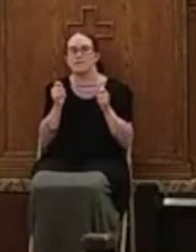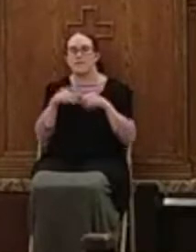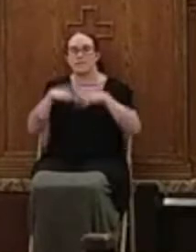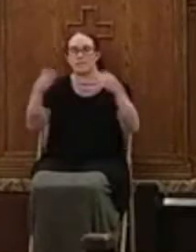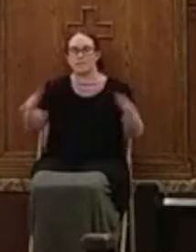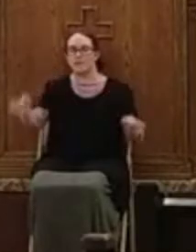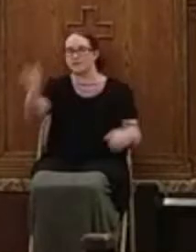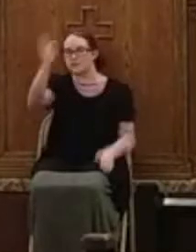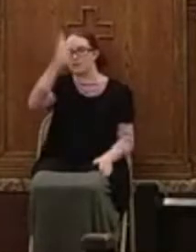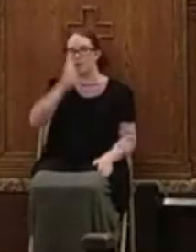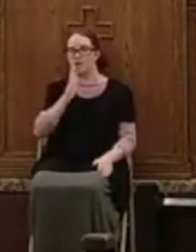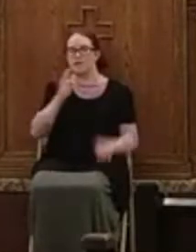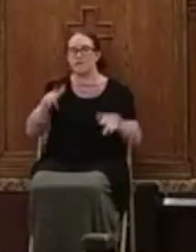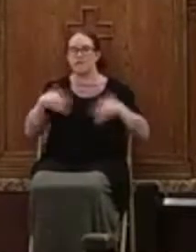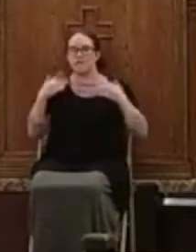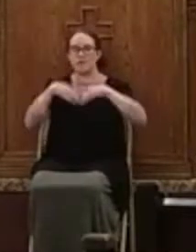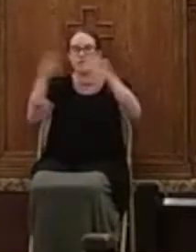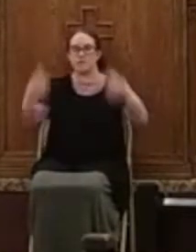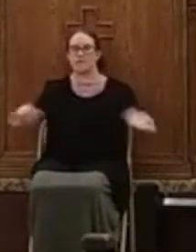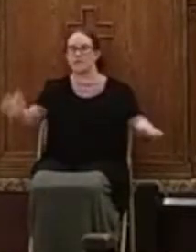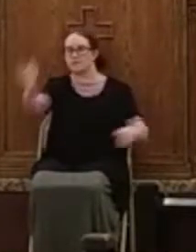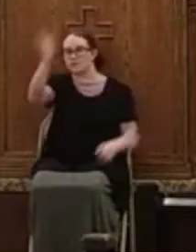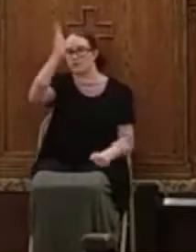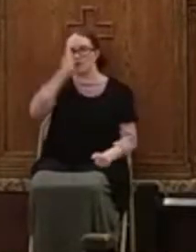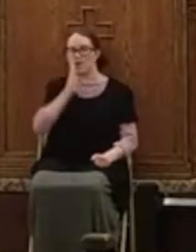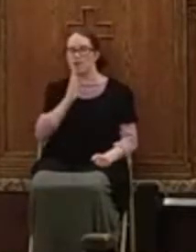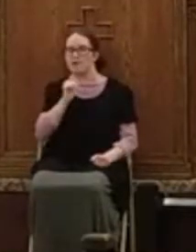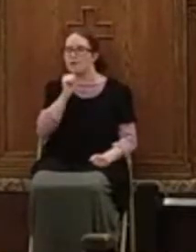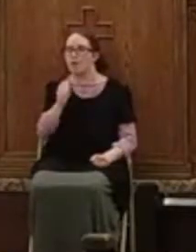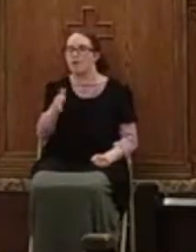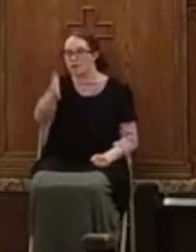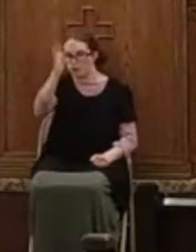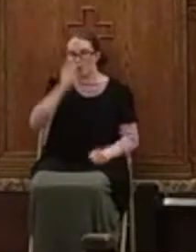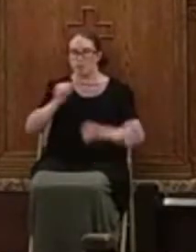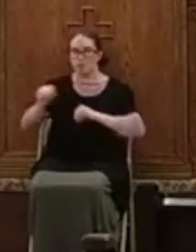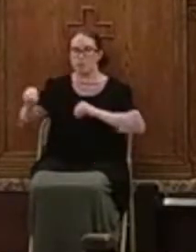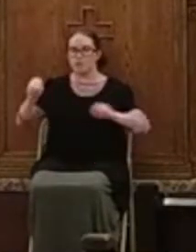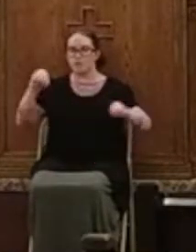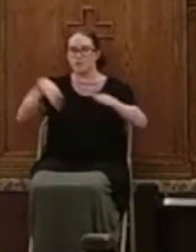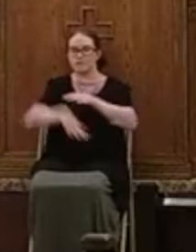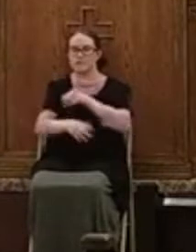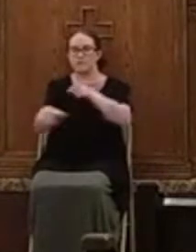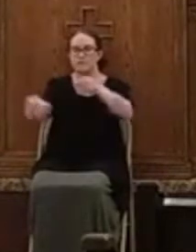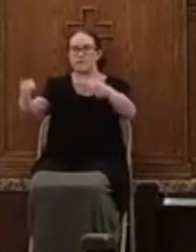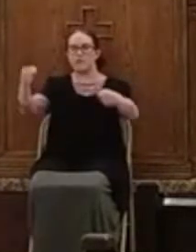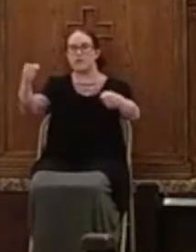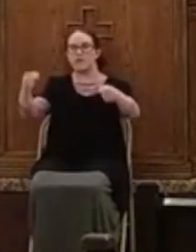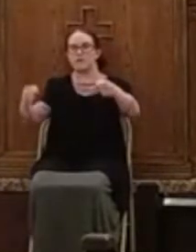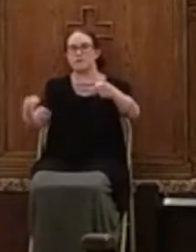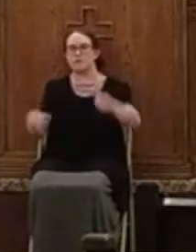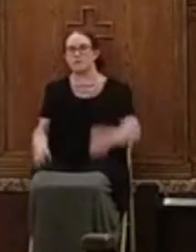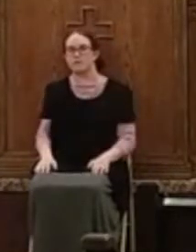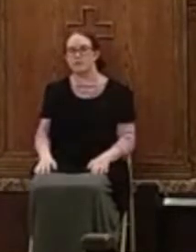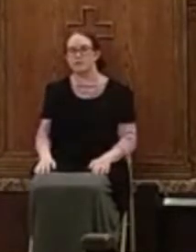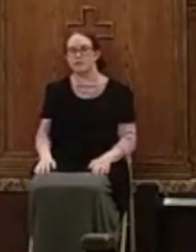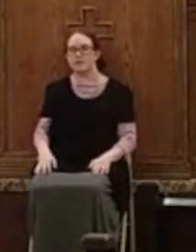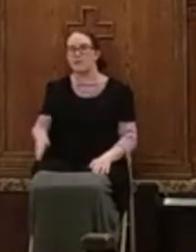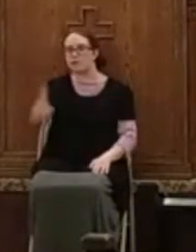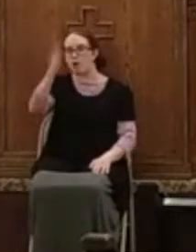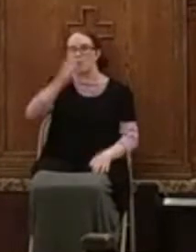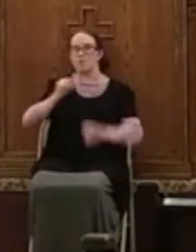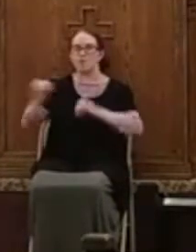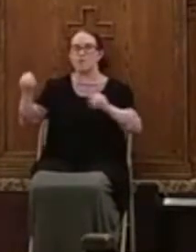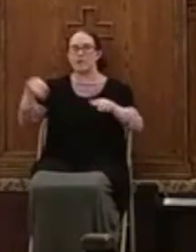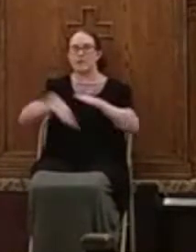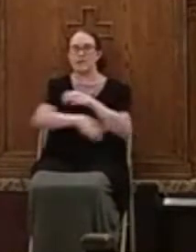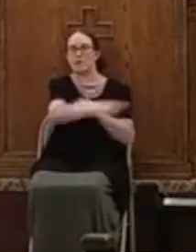presence of God. You feel the presence of God. It's not that God moved into the car. It's that God is moving